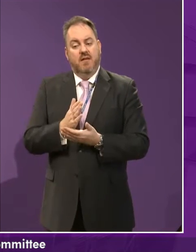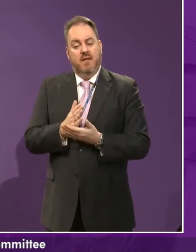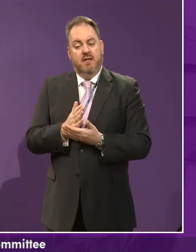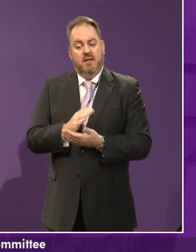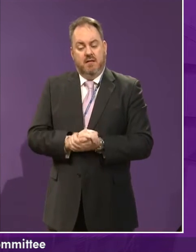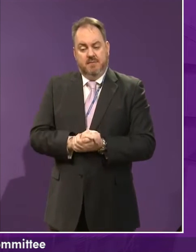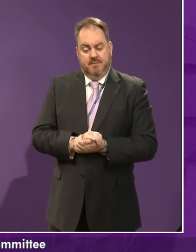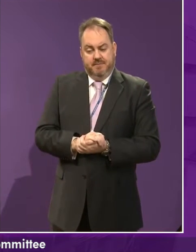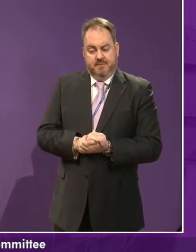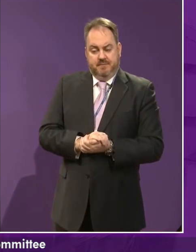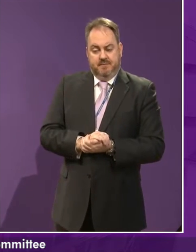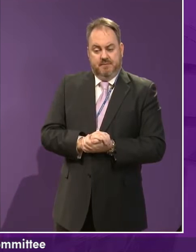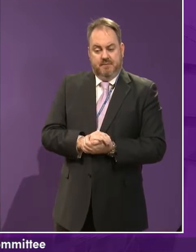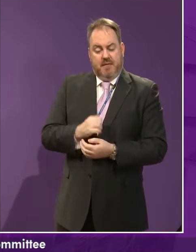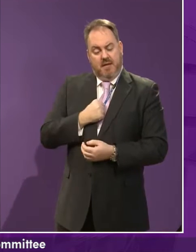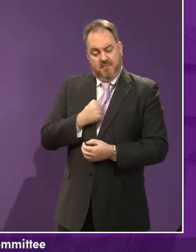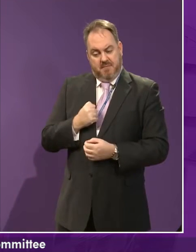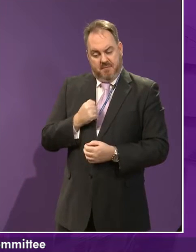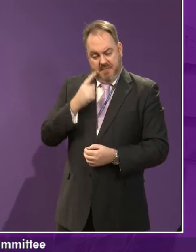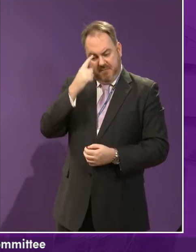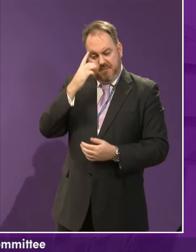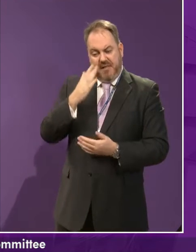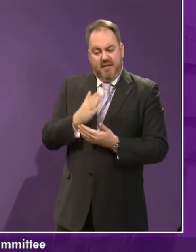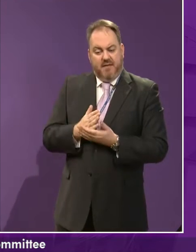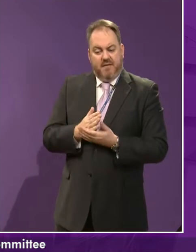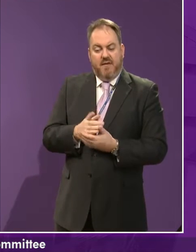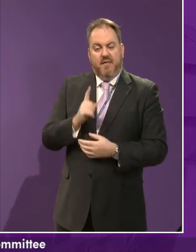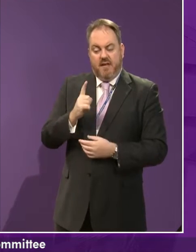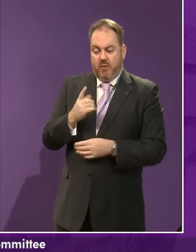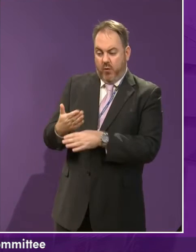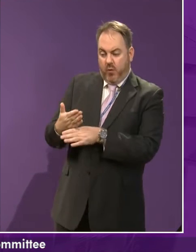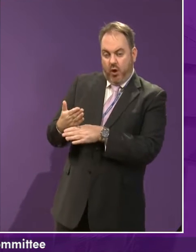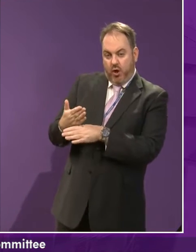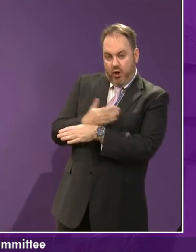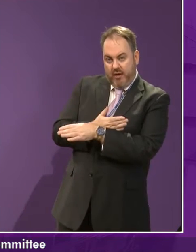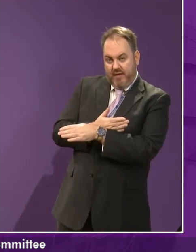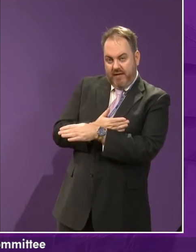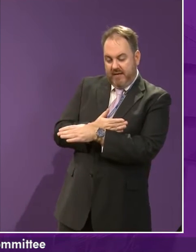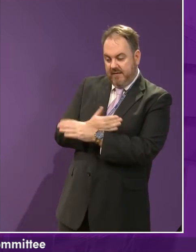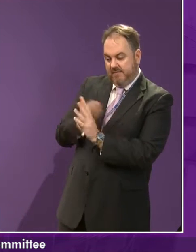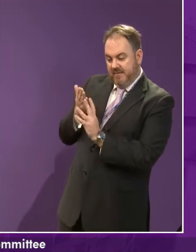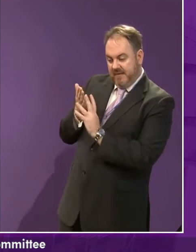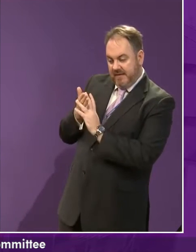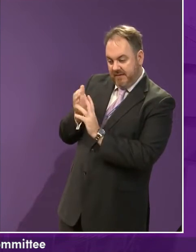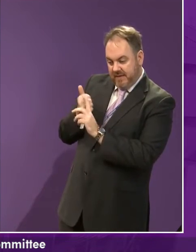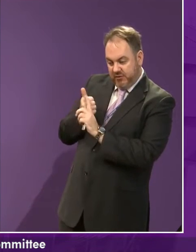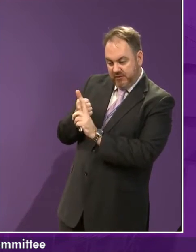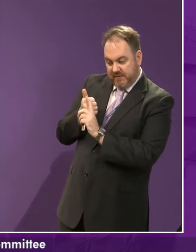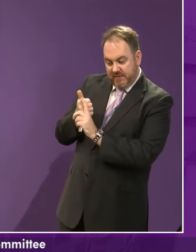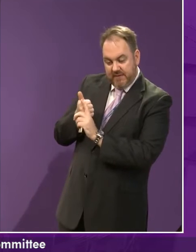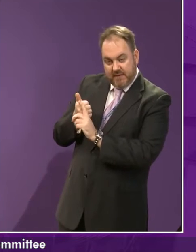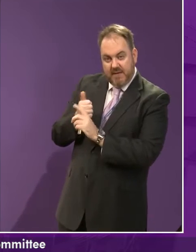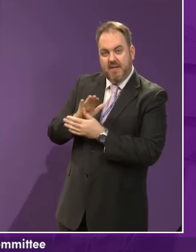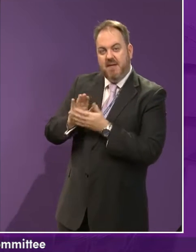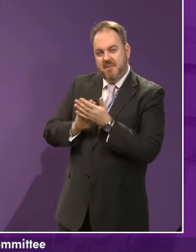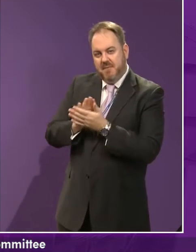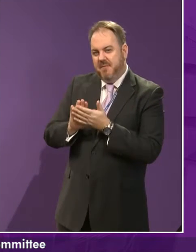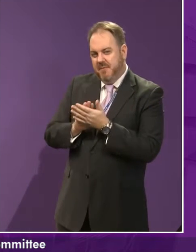that is, my point here is that it's the early intervention. We are lucky in terms of we have very, very